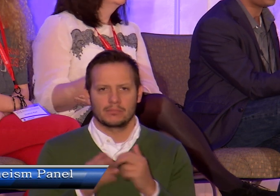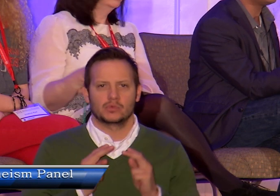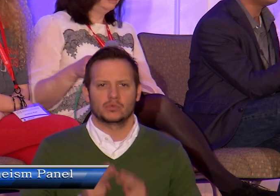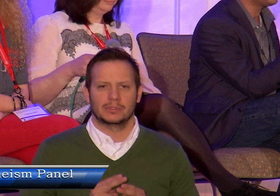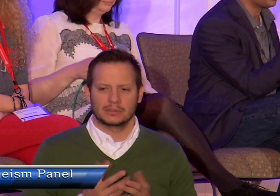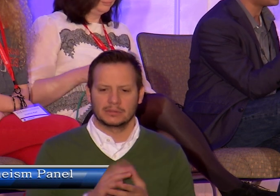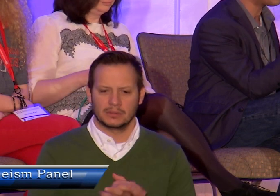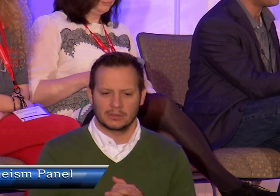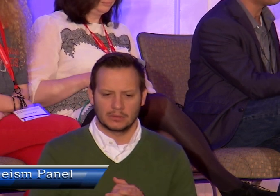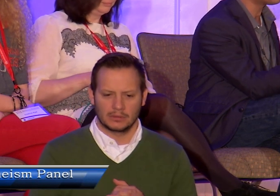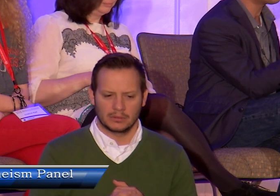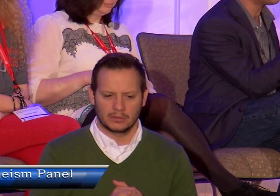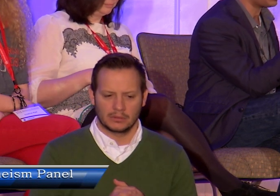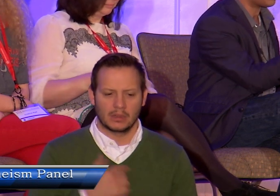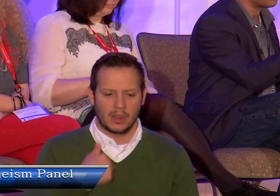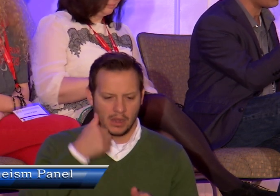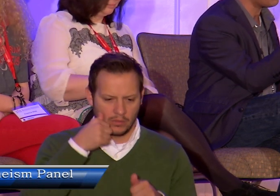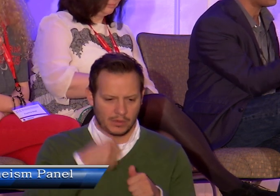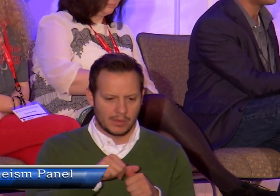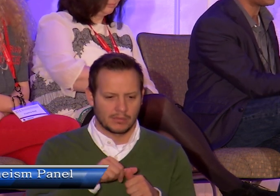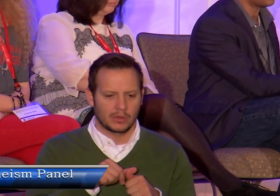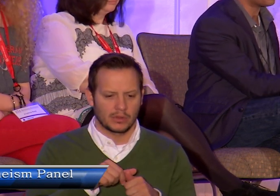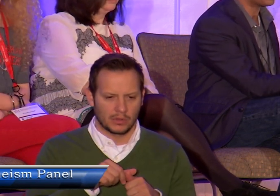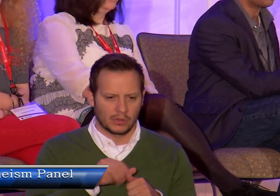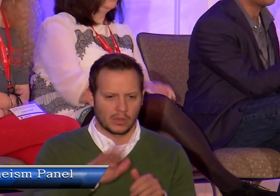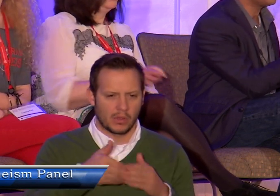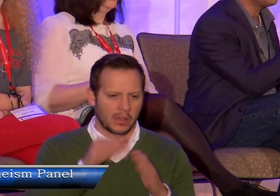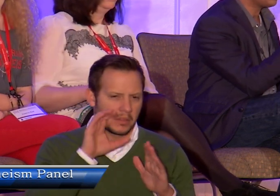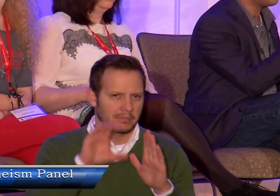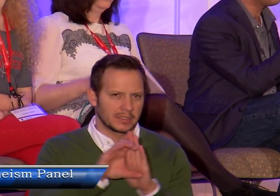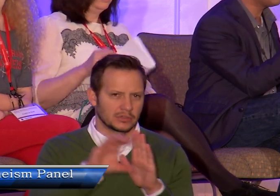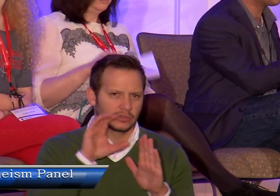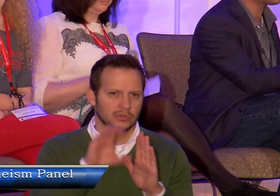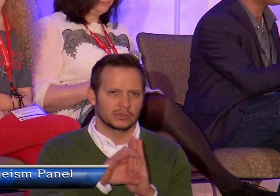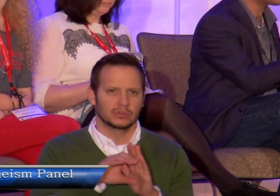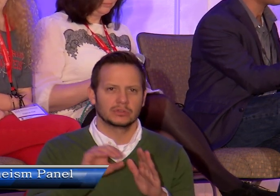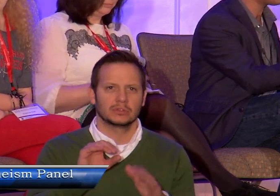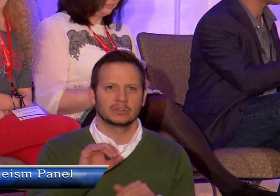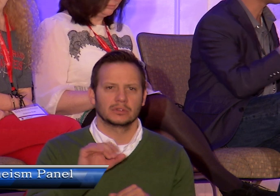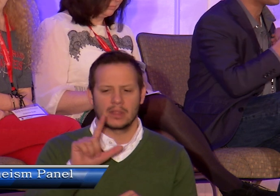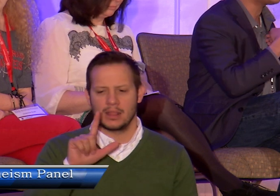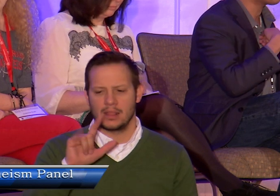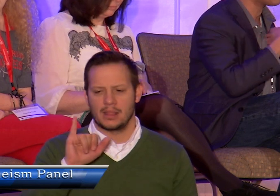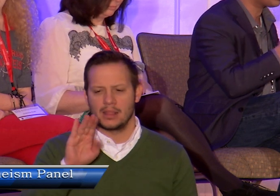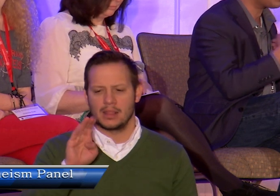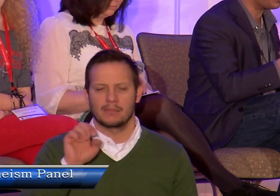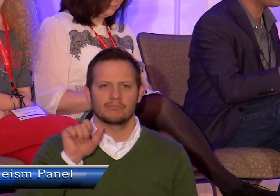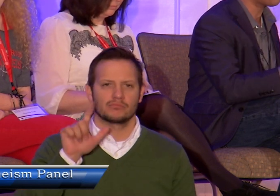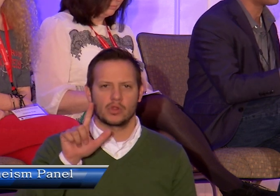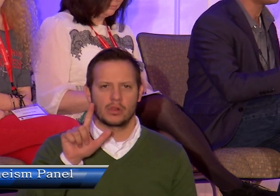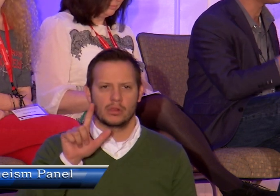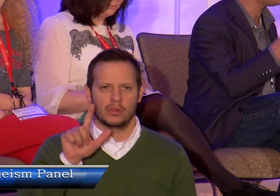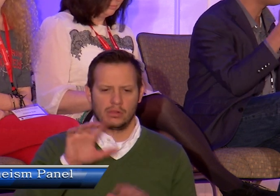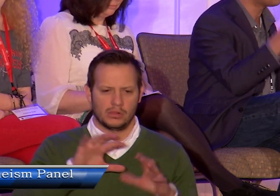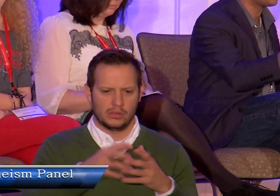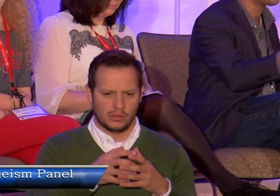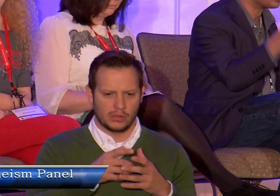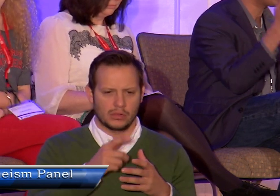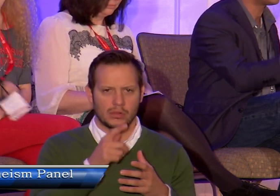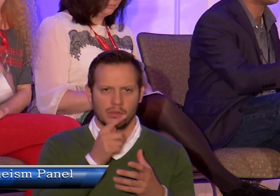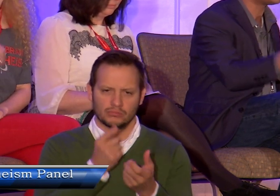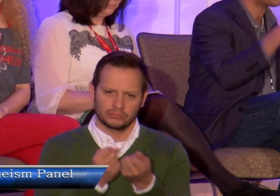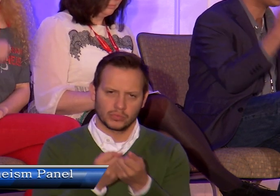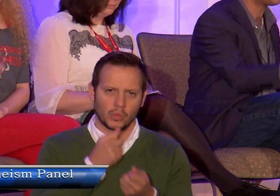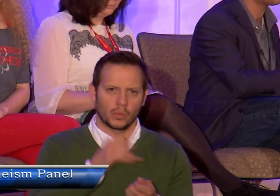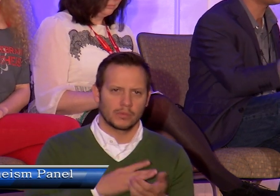in Iran, I remember, and all the photos out there of liberal seculars who stand for a lot of our values of women